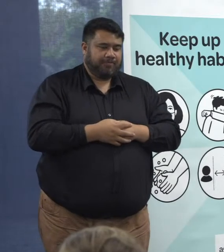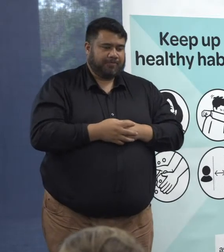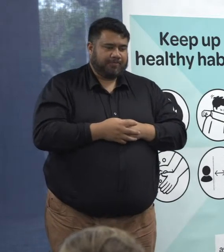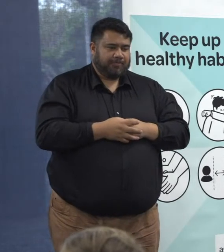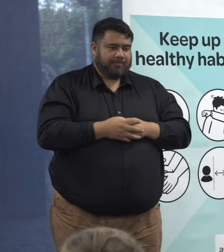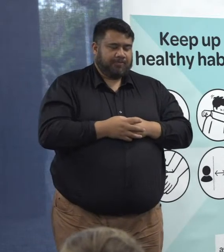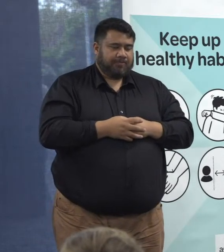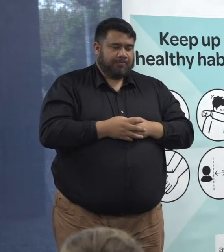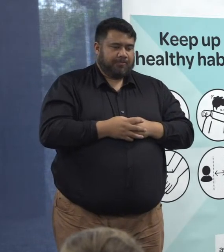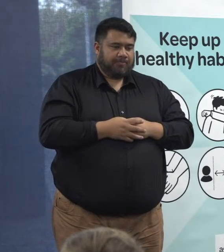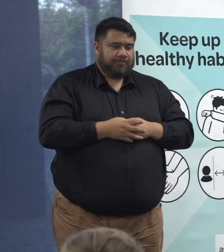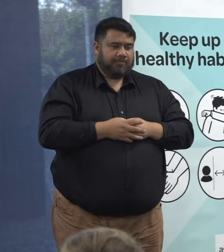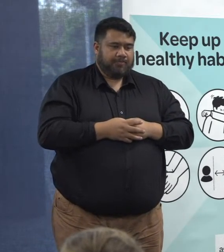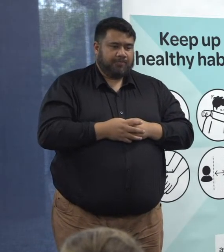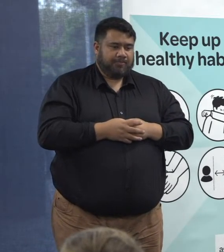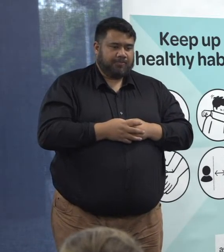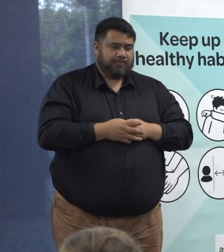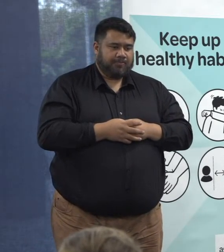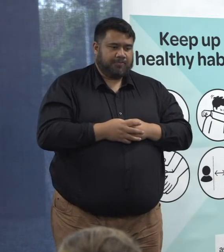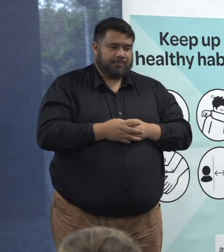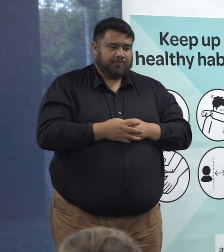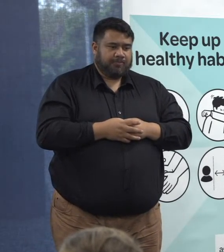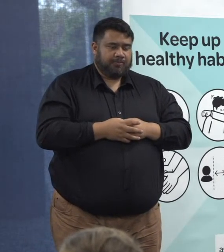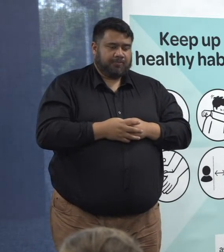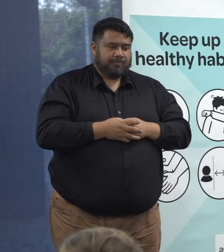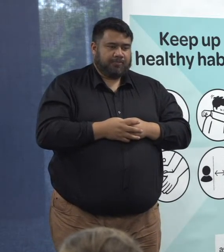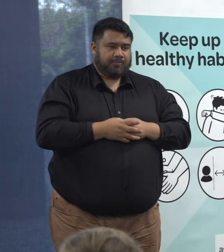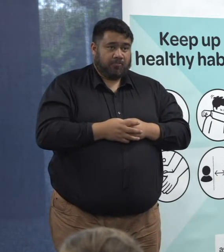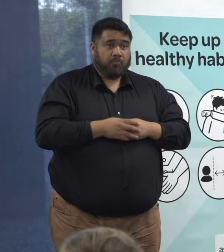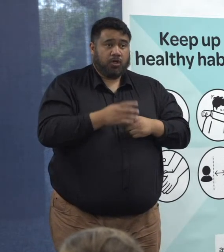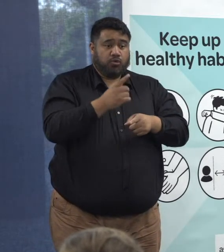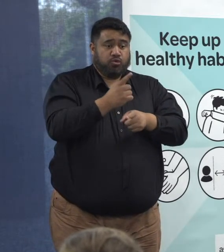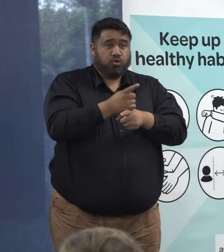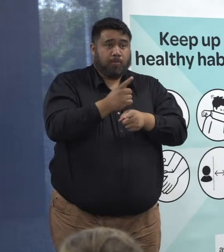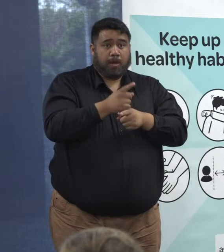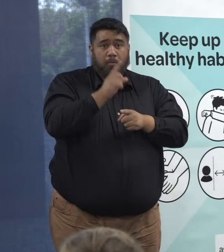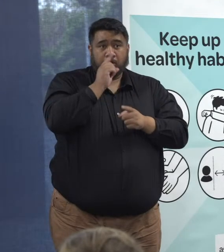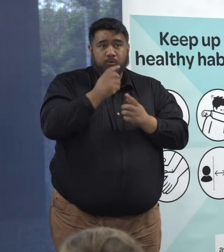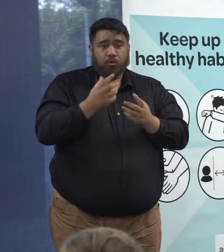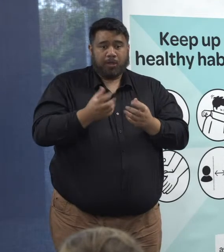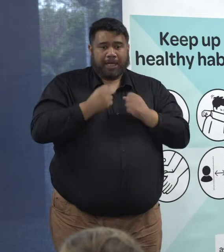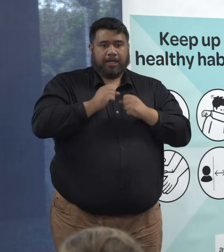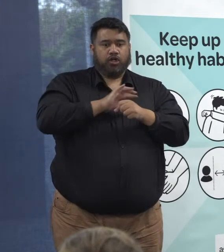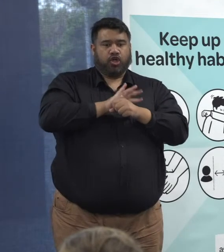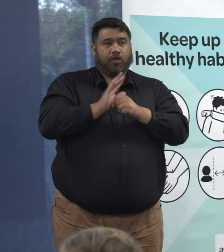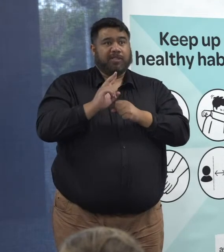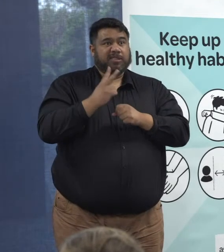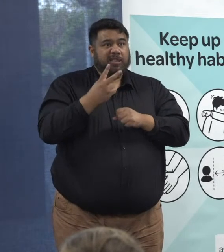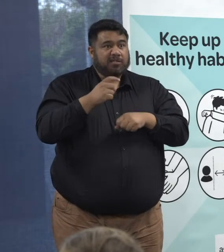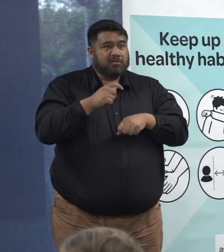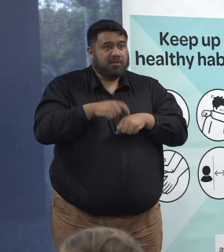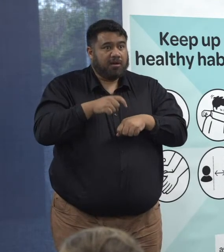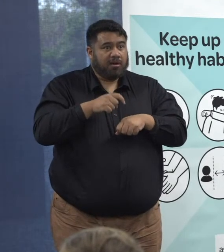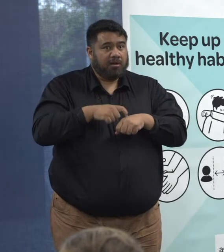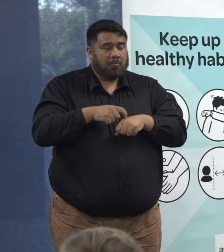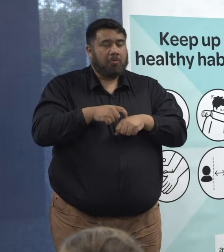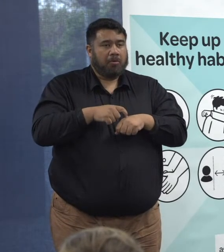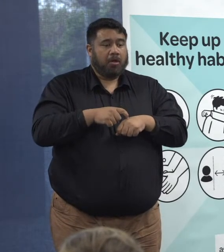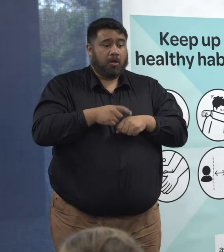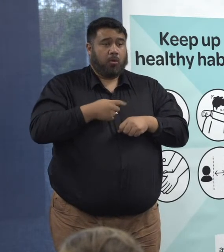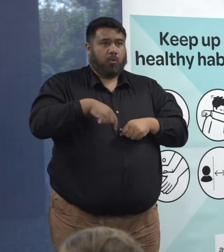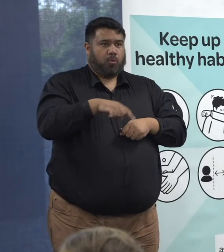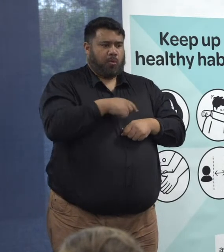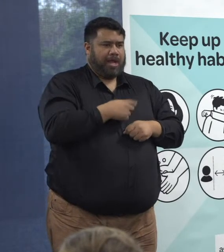On the subject of reinfection, we've just provided some updated guidance to the sector around